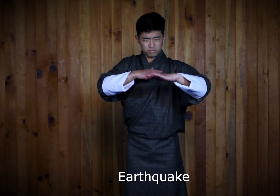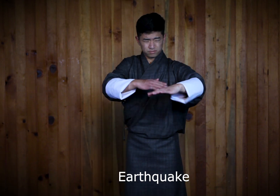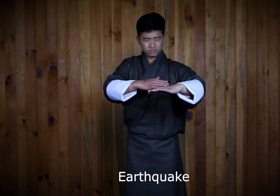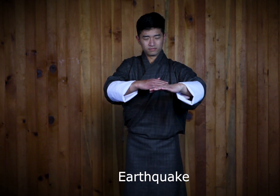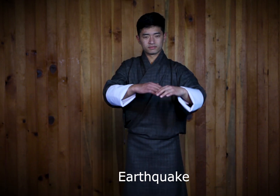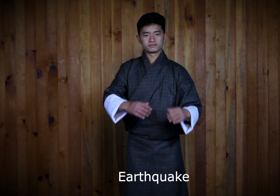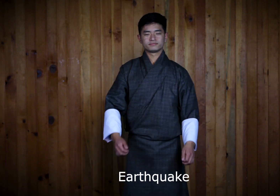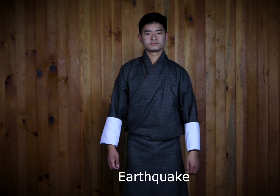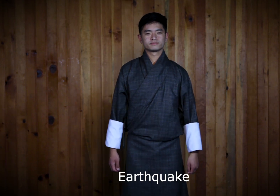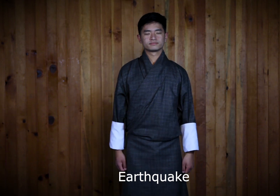Earthquake.